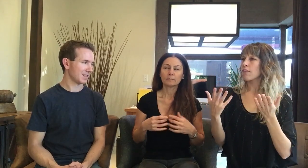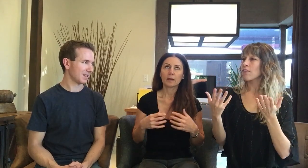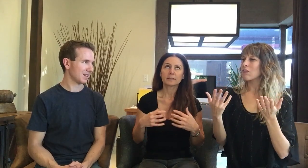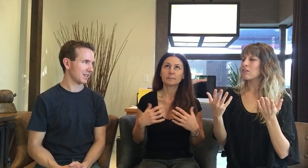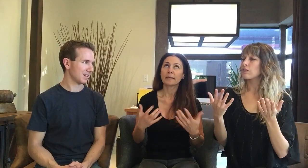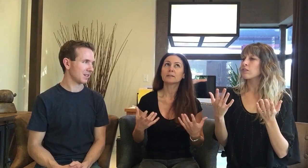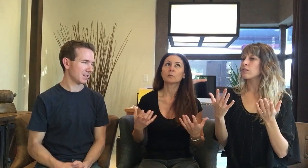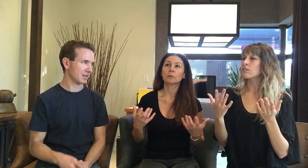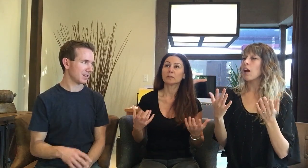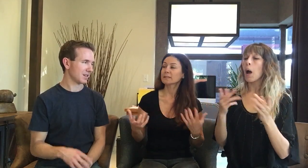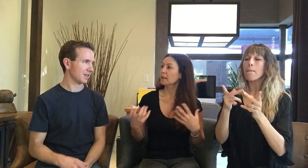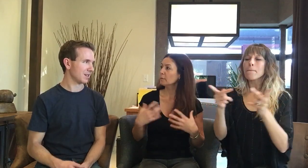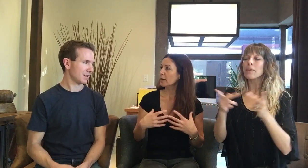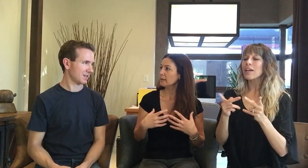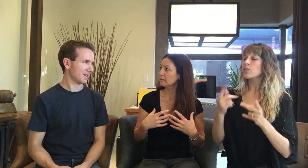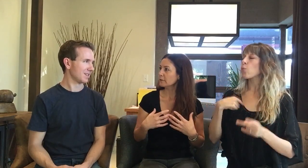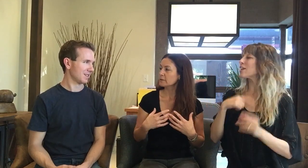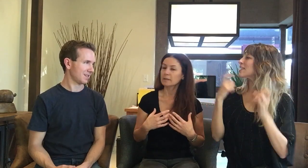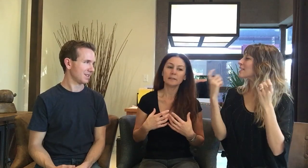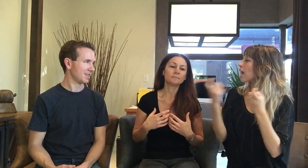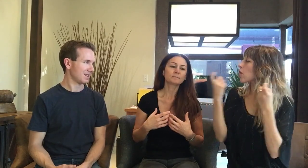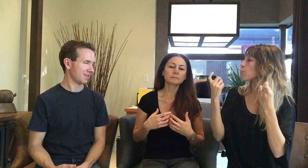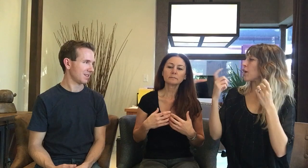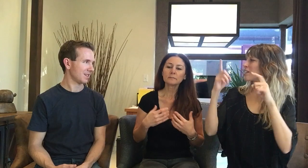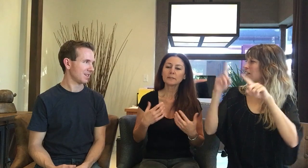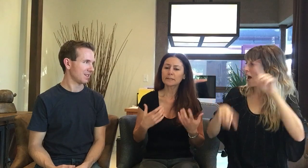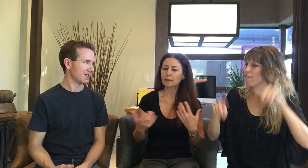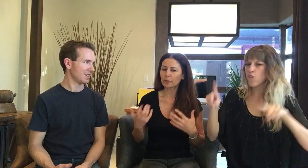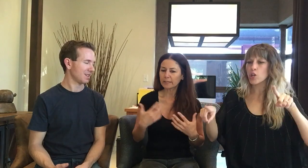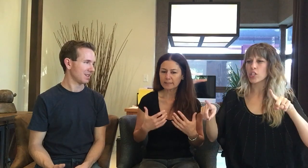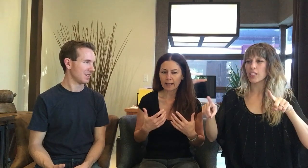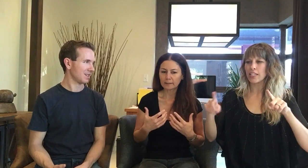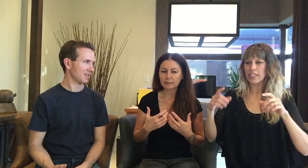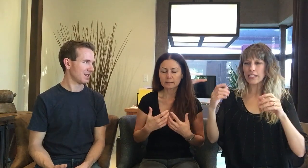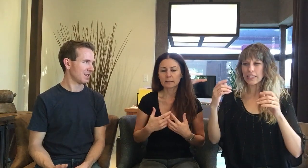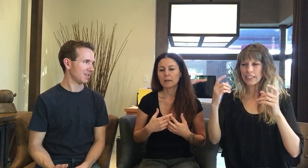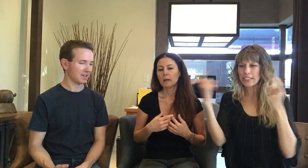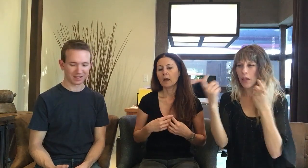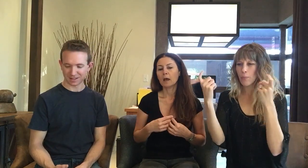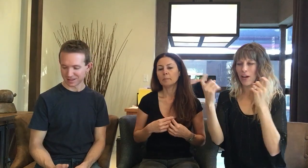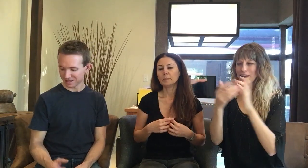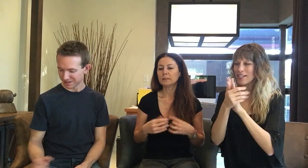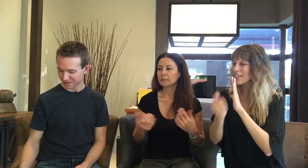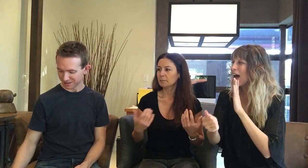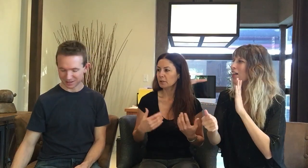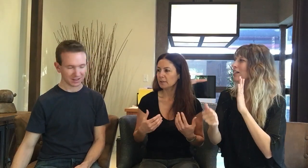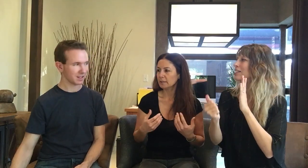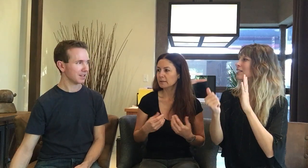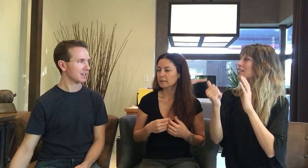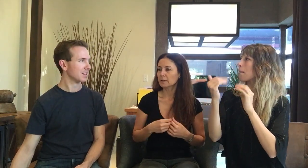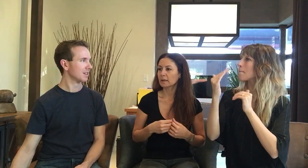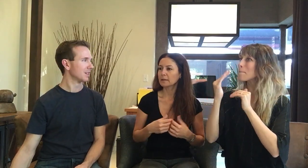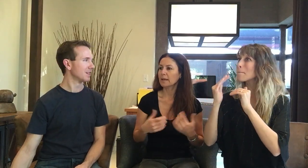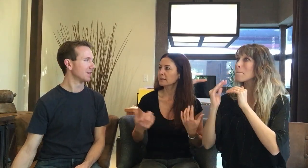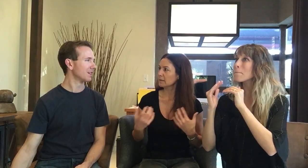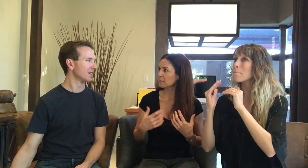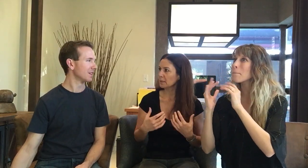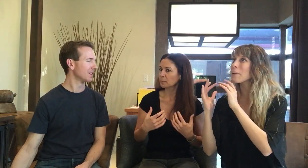a space where we're celebrating diversity, celebrating talents, building communities, connecting